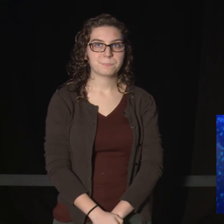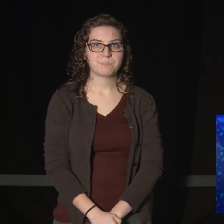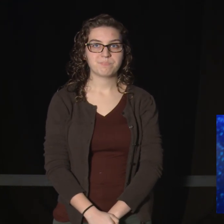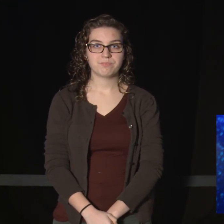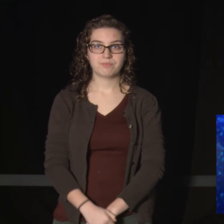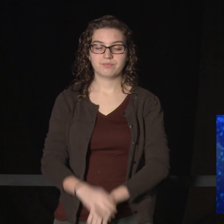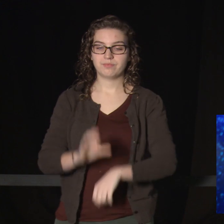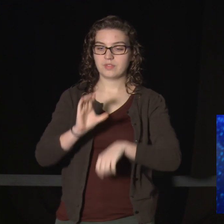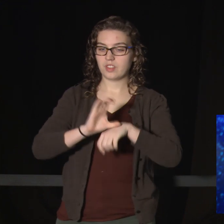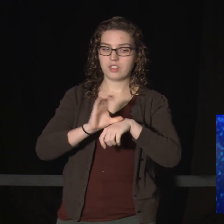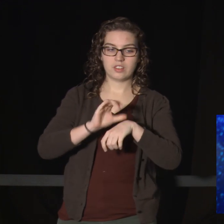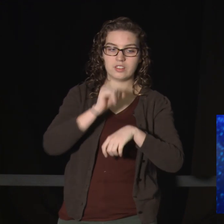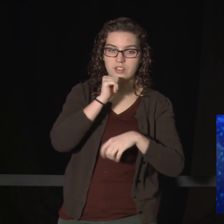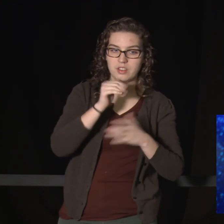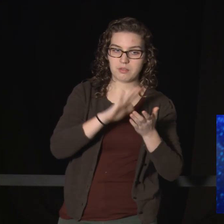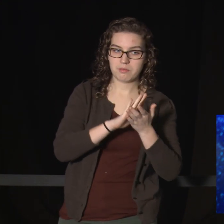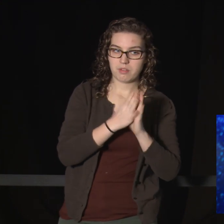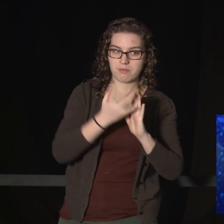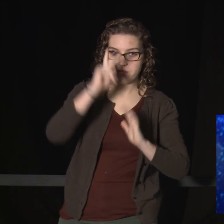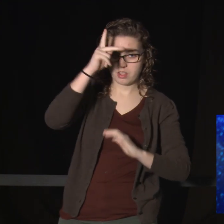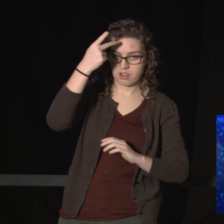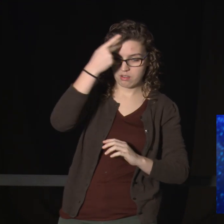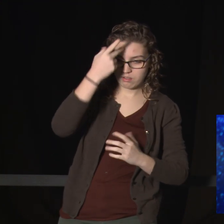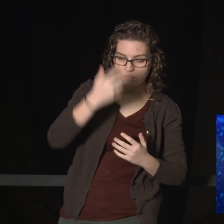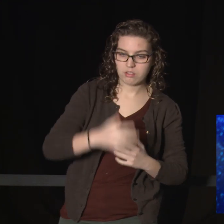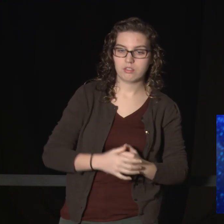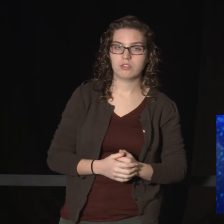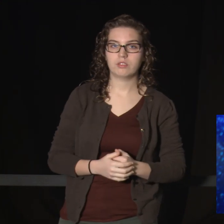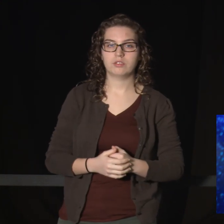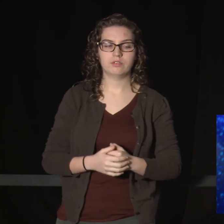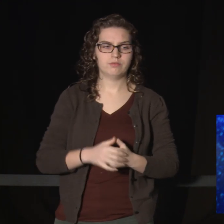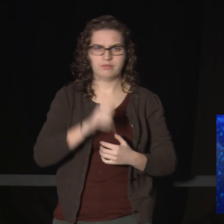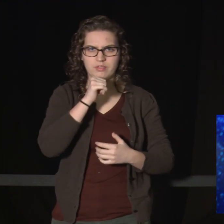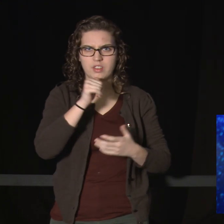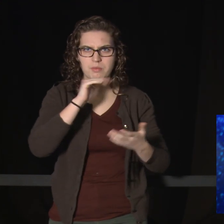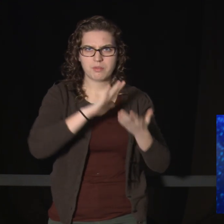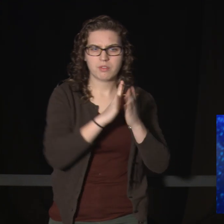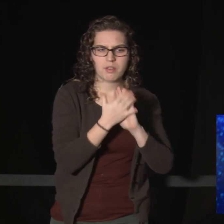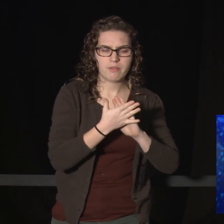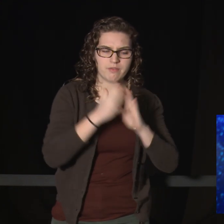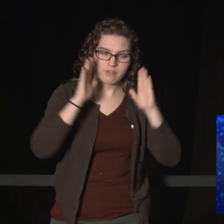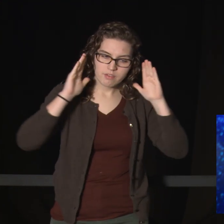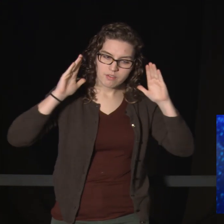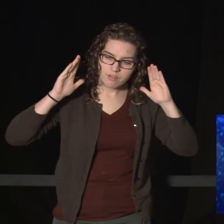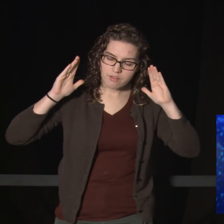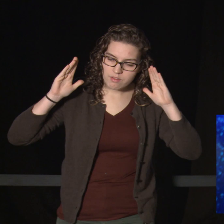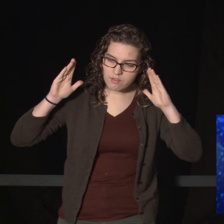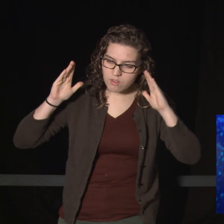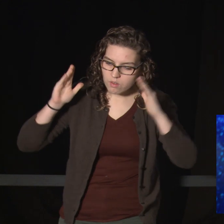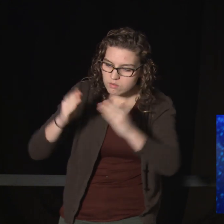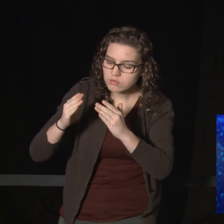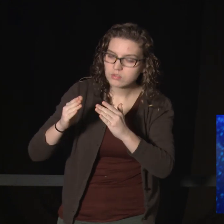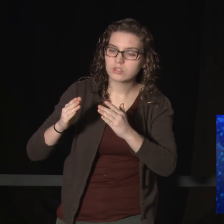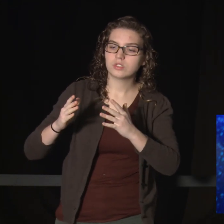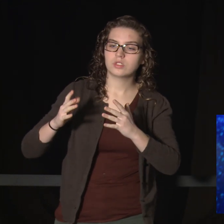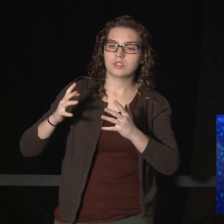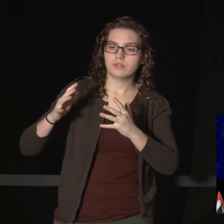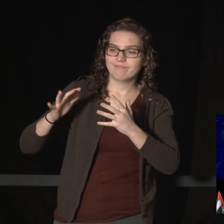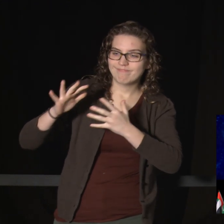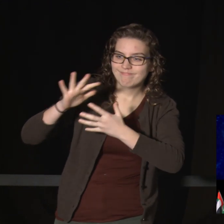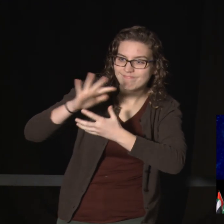The church didn't become political. It did not become focused on the grievances, on the